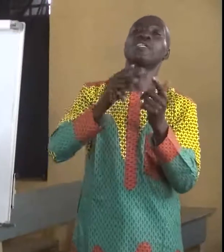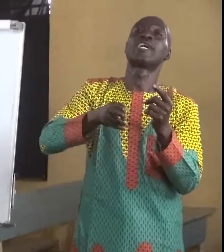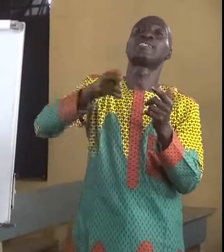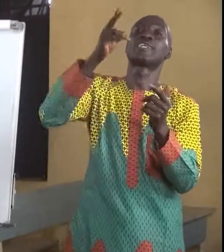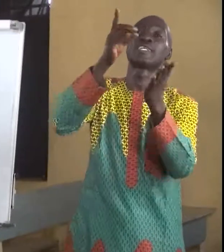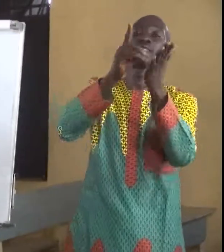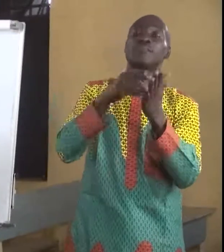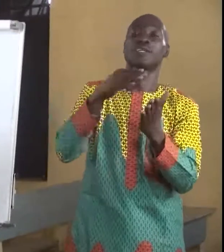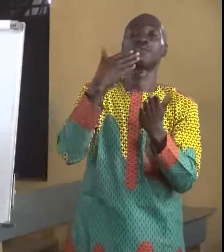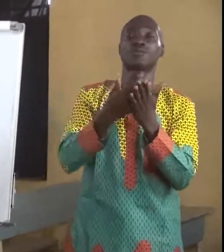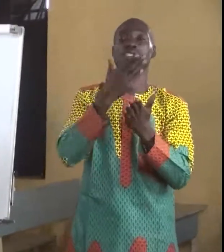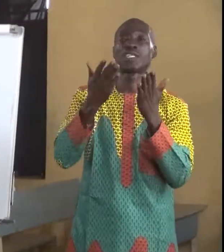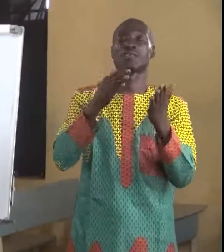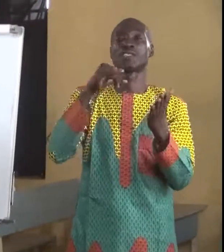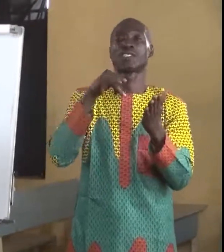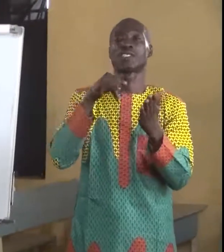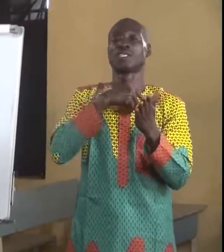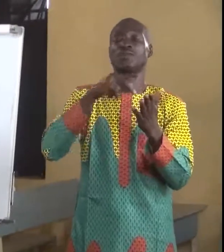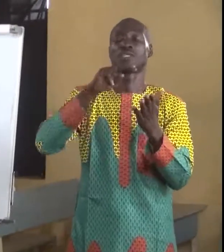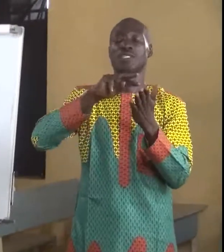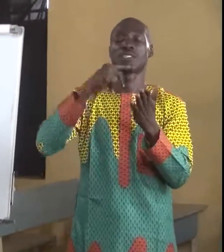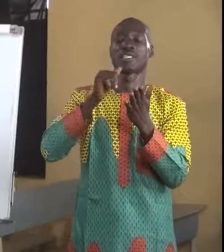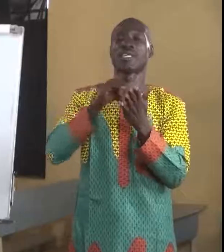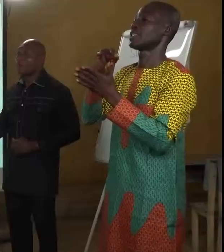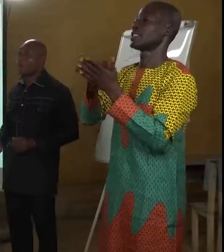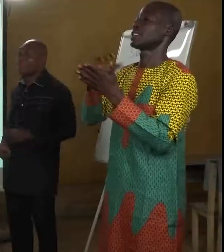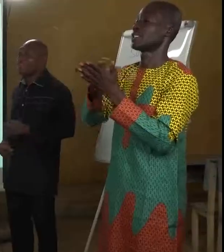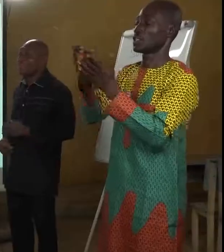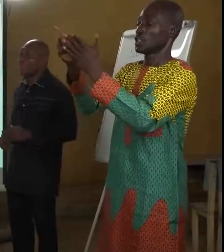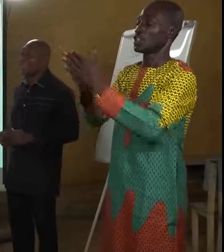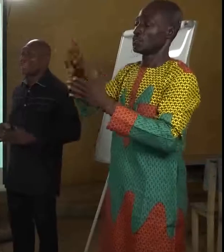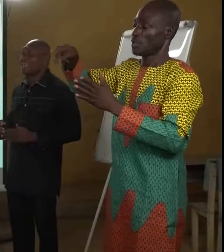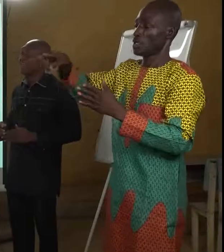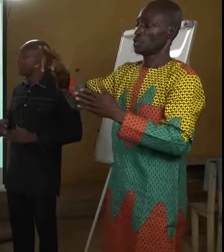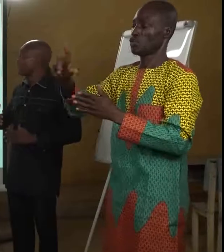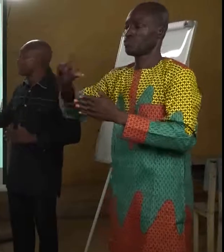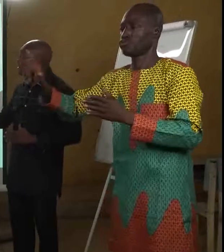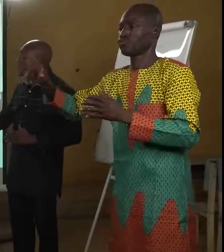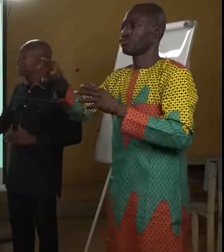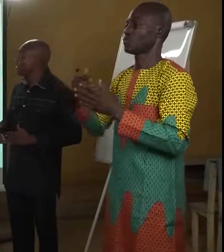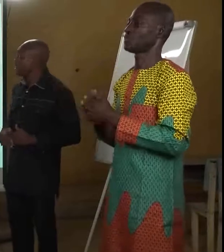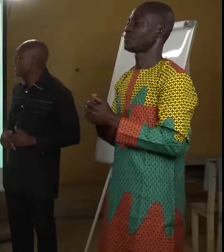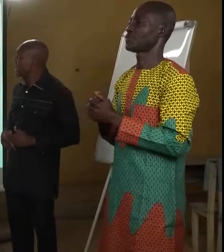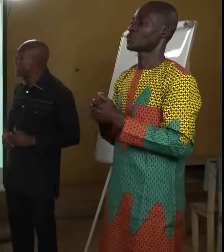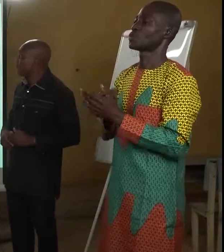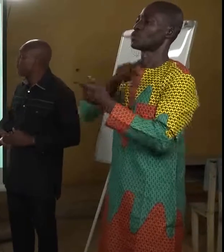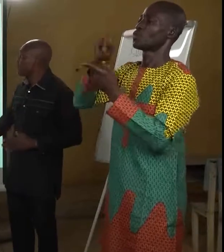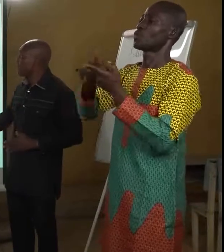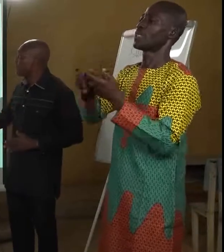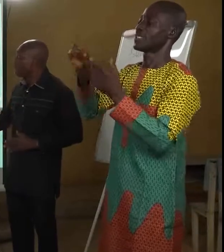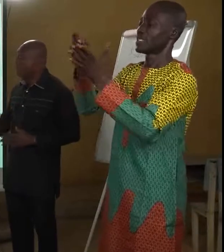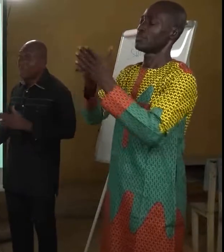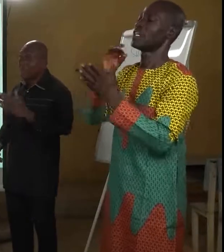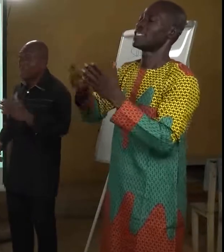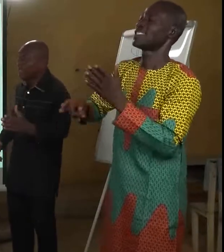and services, then we say that it is demand pull, because when the demand is higher, when the demand is very high, caused